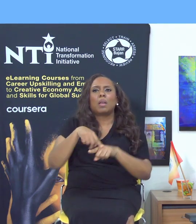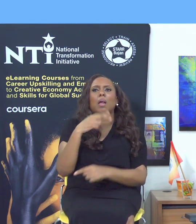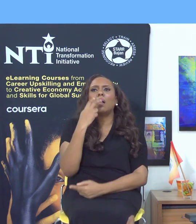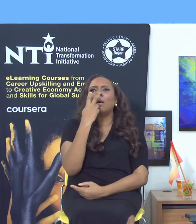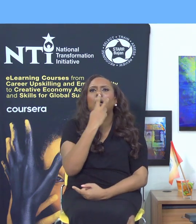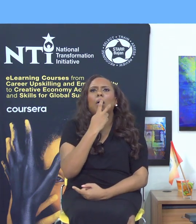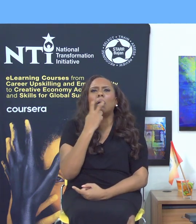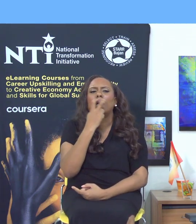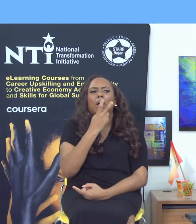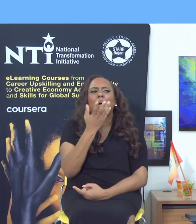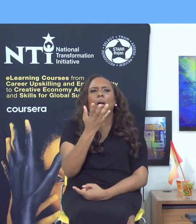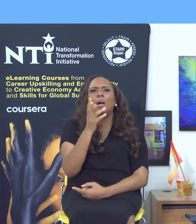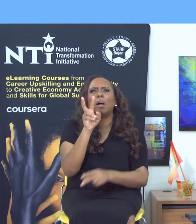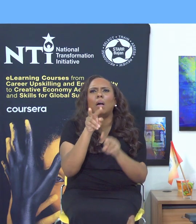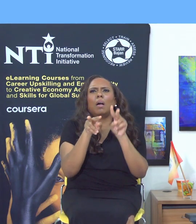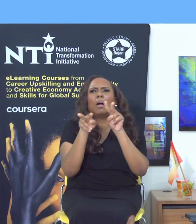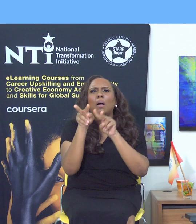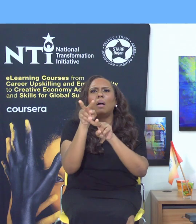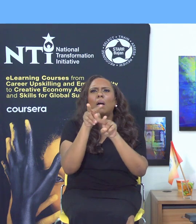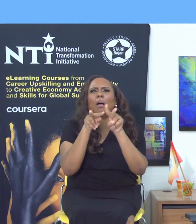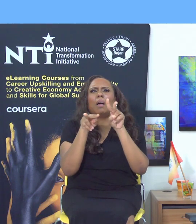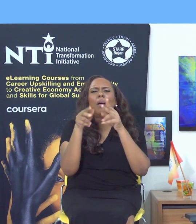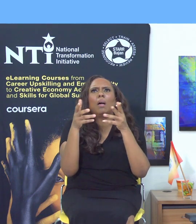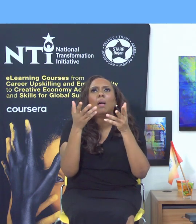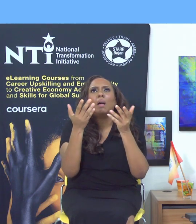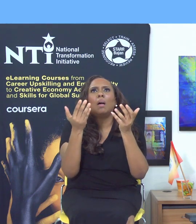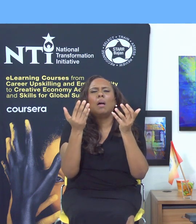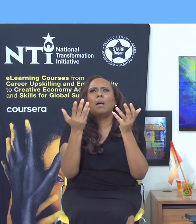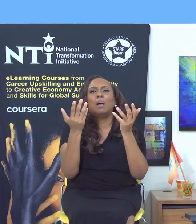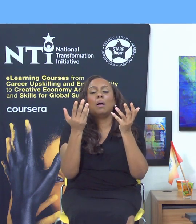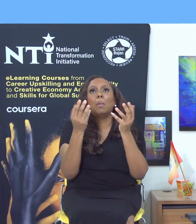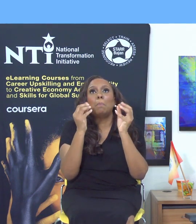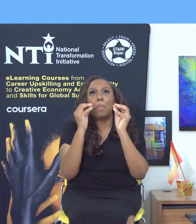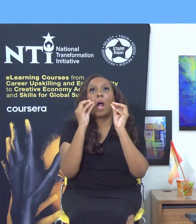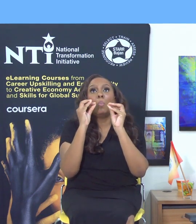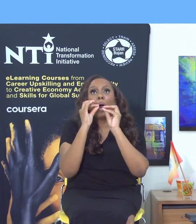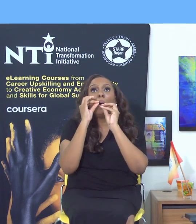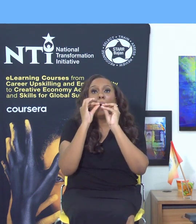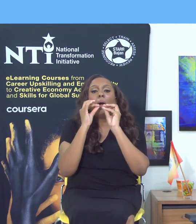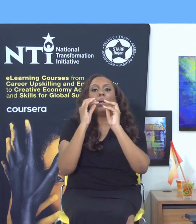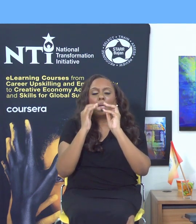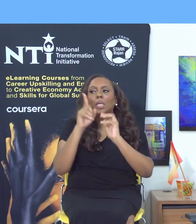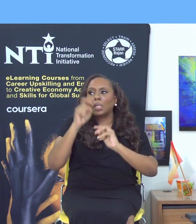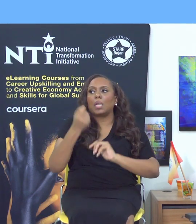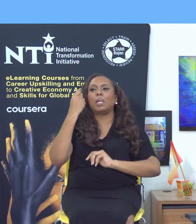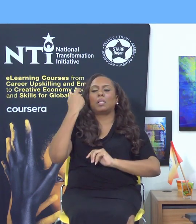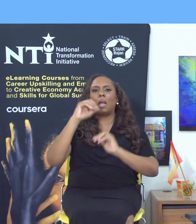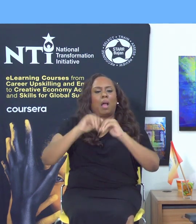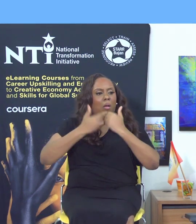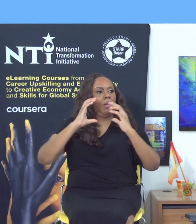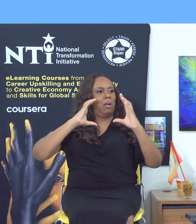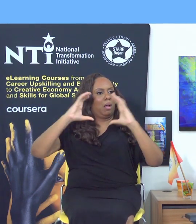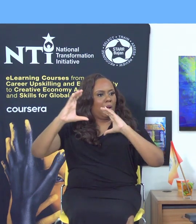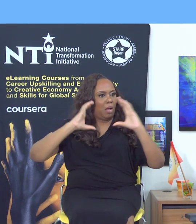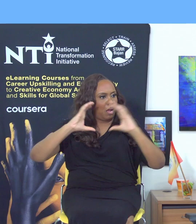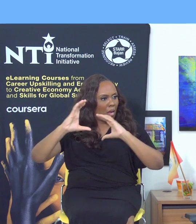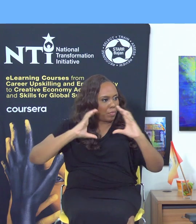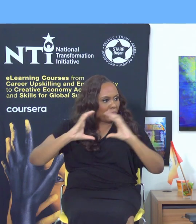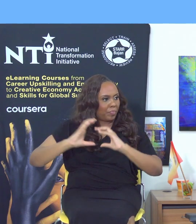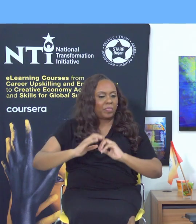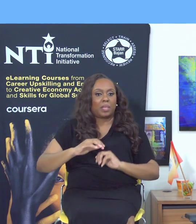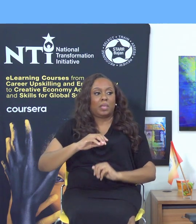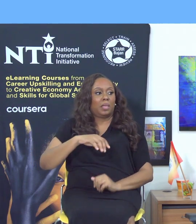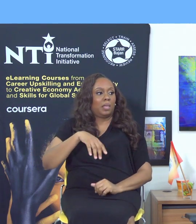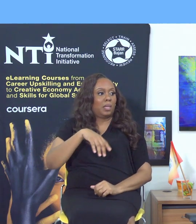overall process of communication, the overall understanding of what is being communicated between